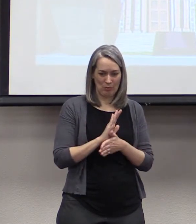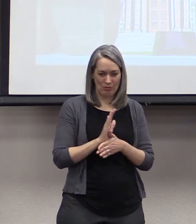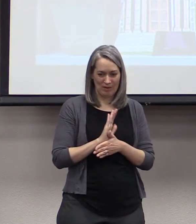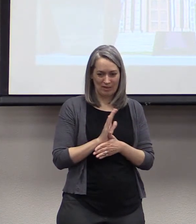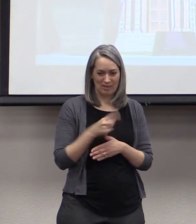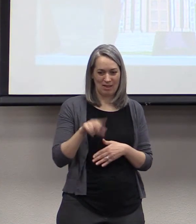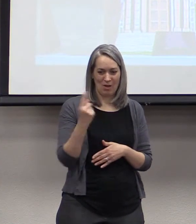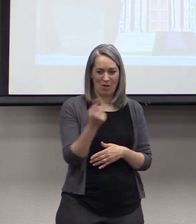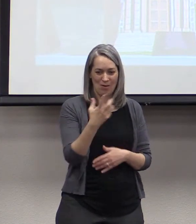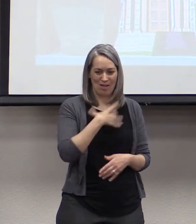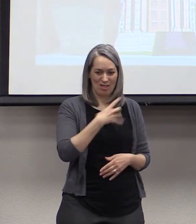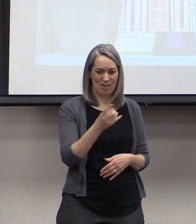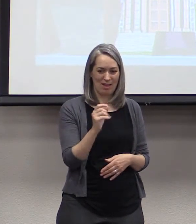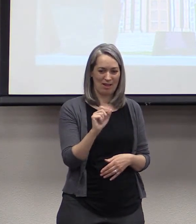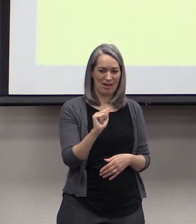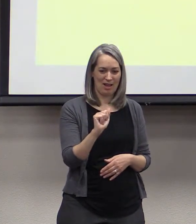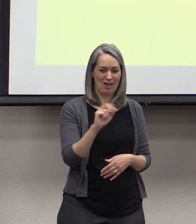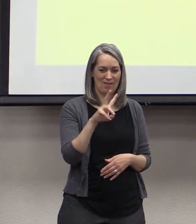the Avengers.